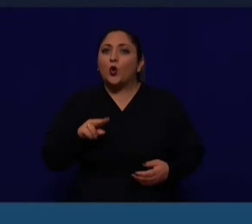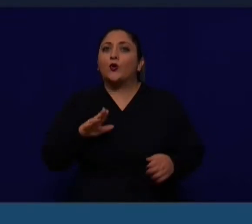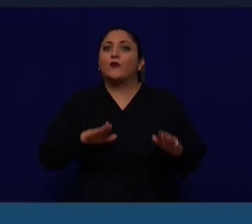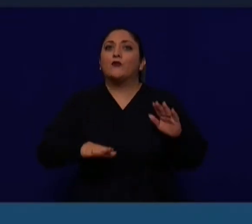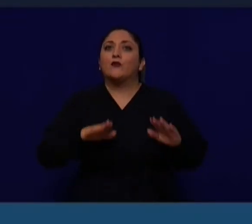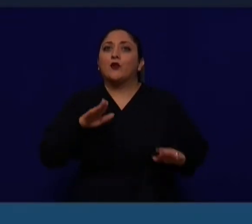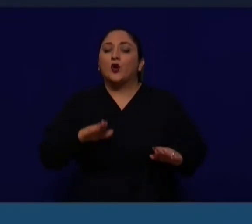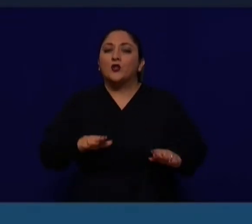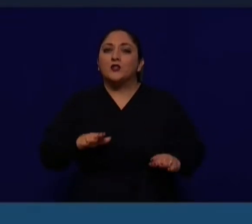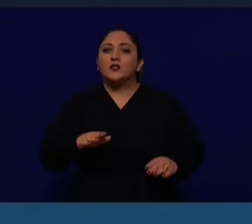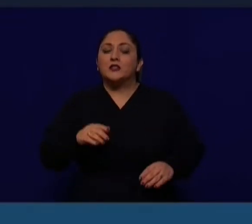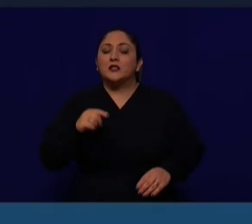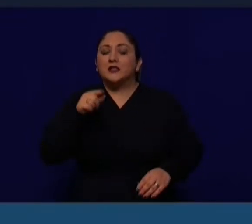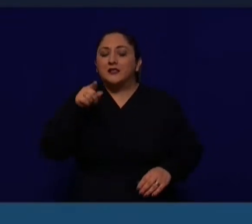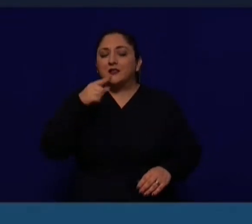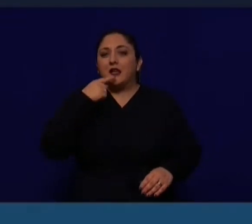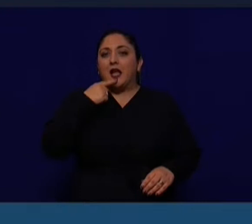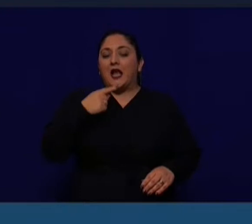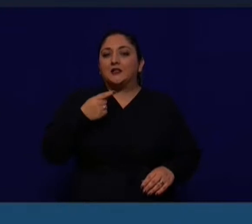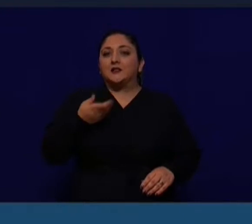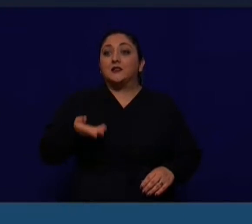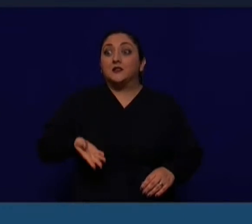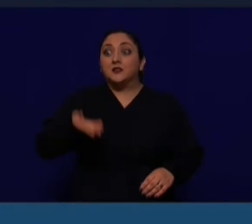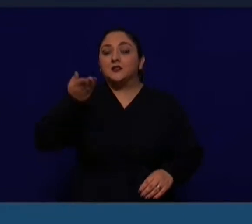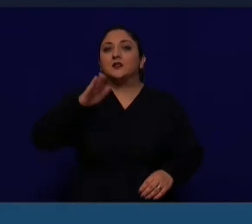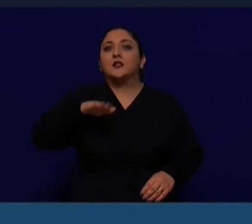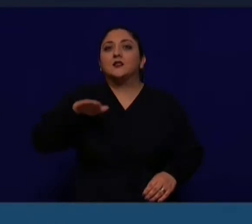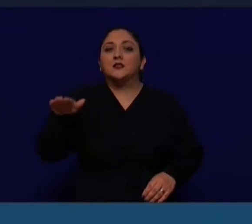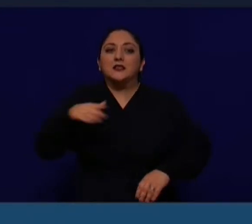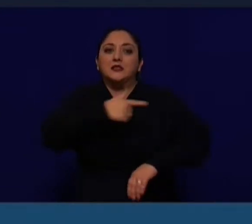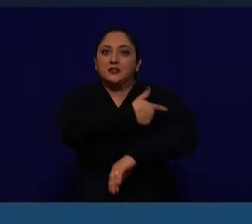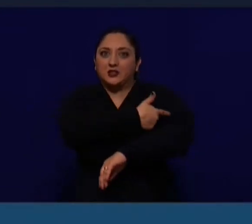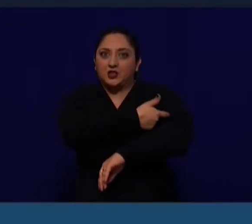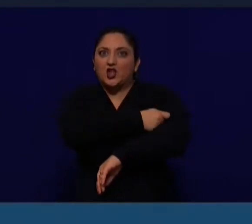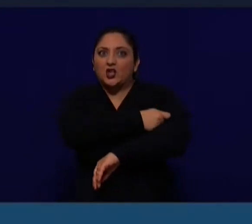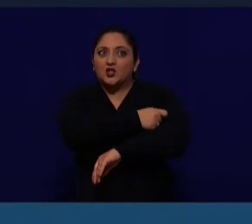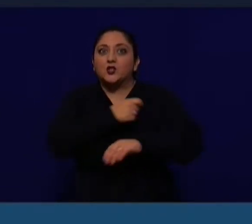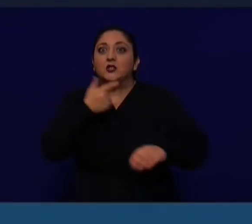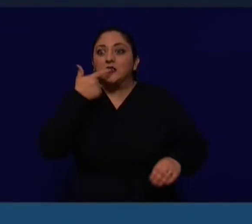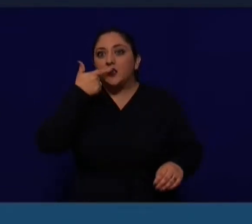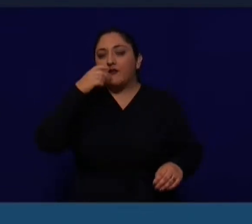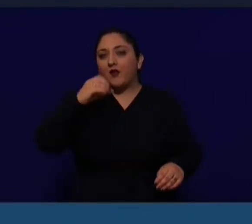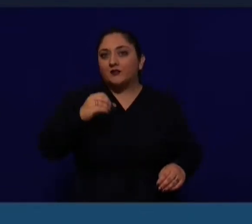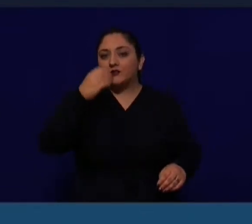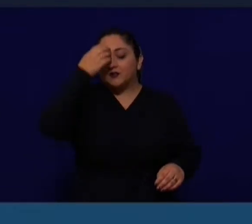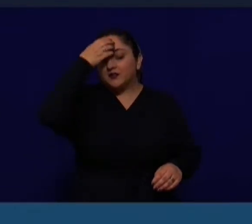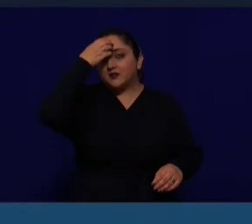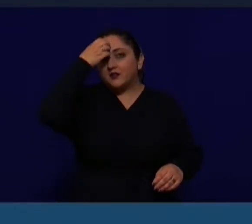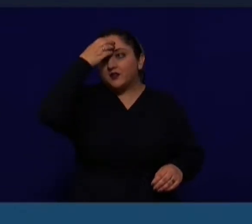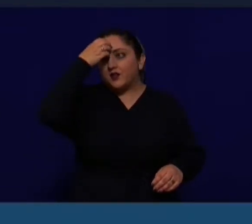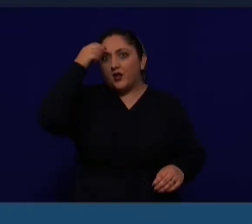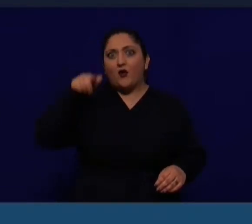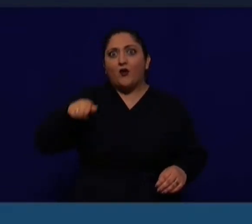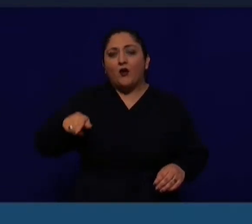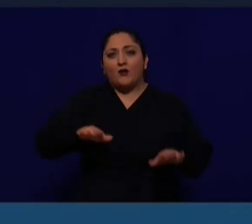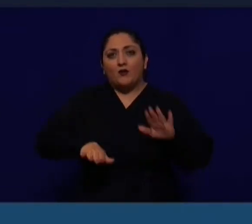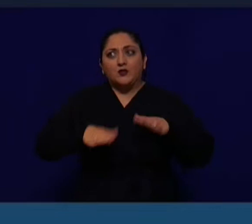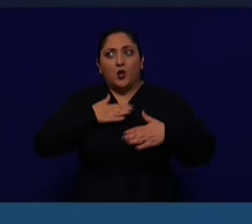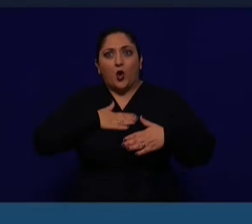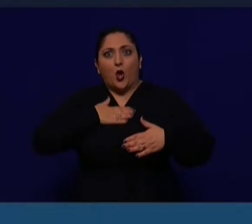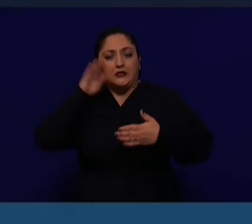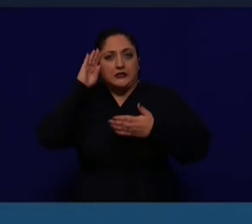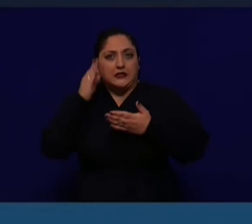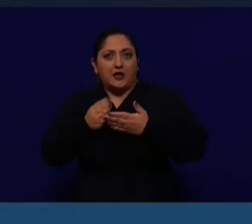fid-dawl li llum ħabbart li ħajjiżdiedu l-persuni li jieħdu din it-tilqima sa 70 sena u forsi allura biex nagħtuhom anki serħan il-moħħ minn dak l-aspett. U